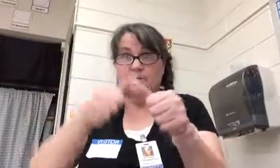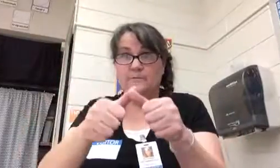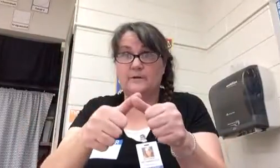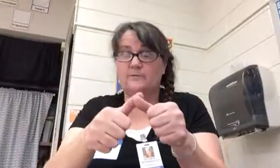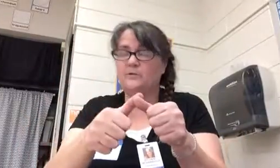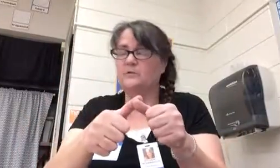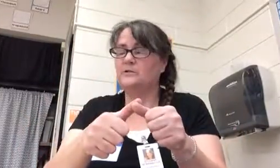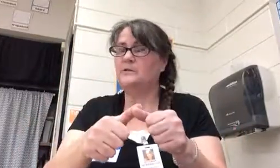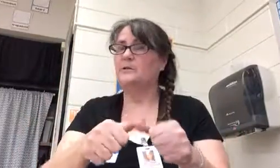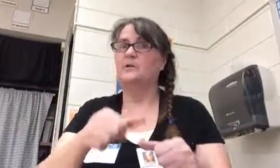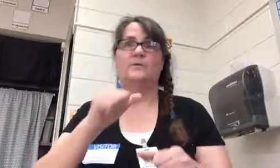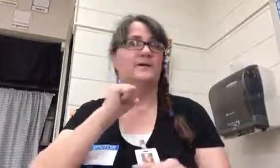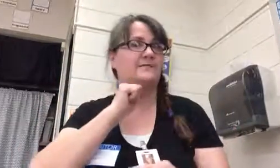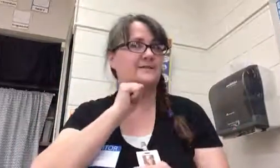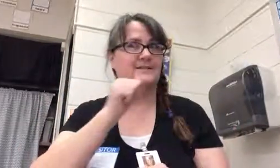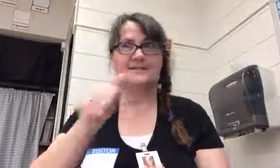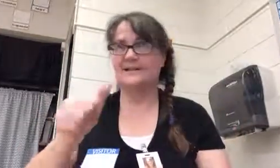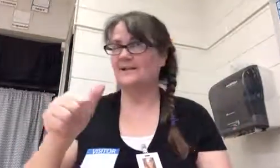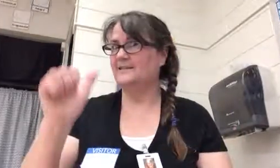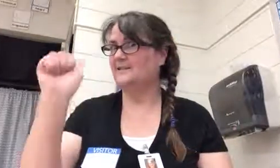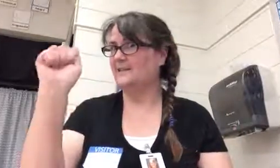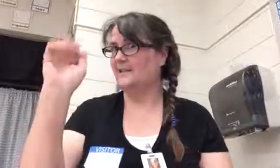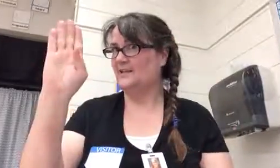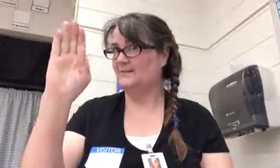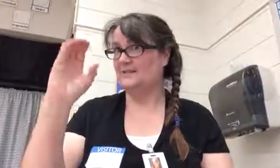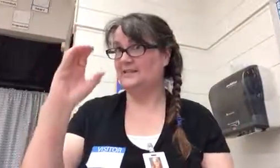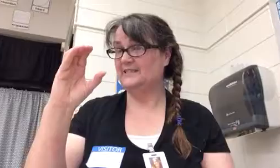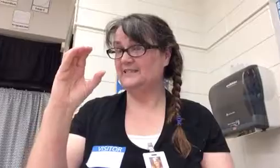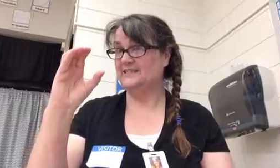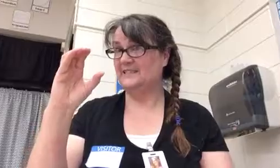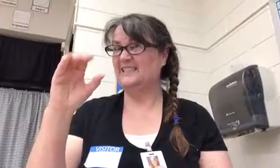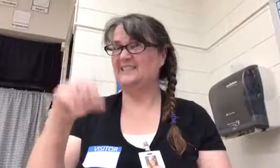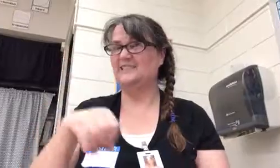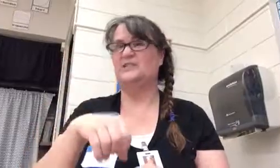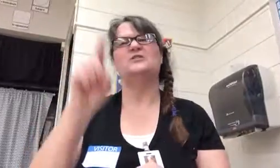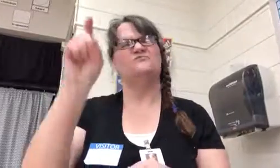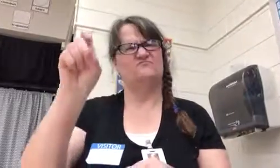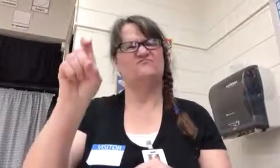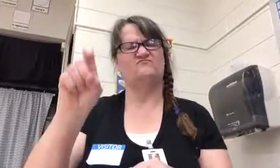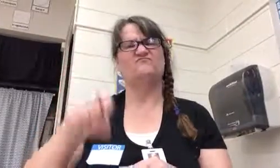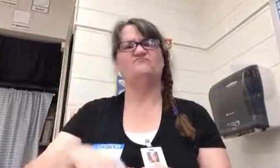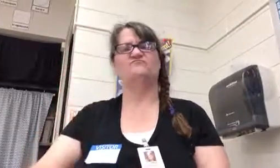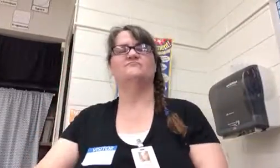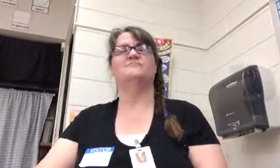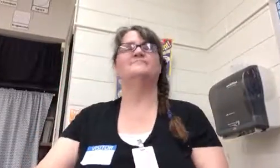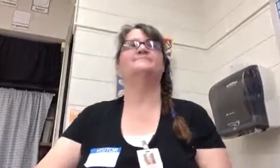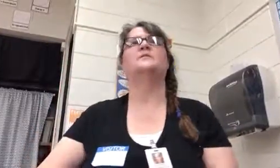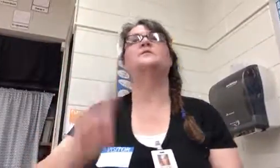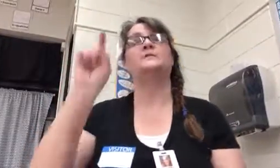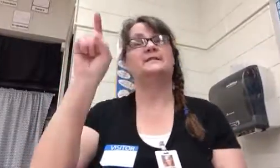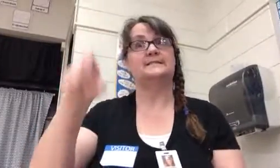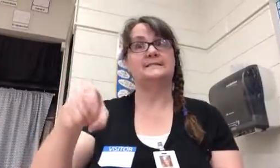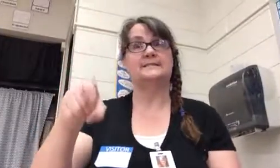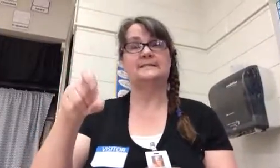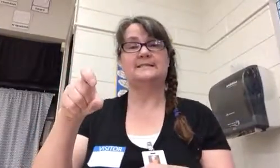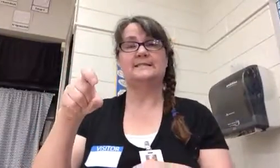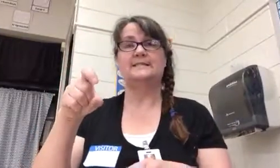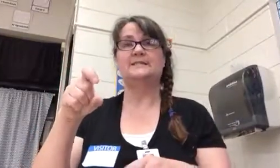Okay, I'm adding a circle to my tens frame. Now I'm at 86. I should be on me, please. I'm going to color